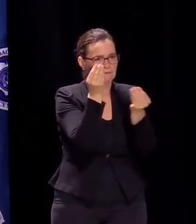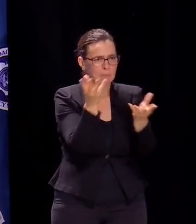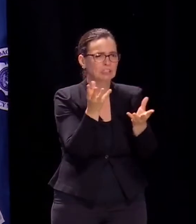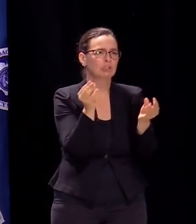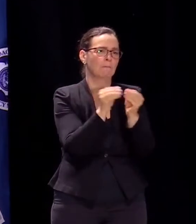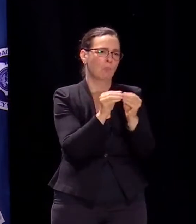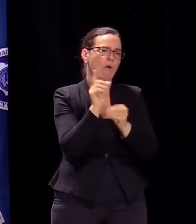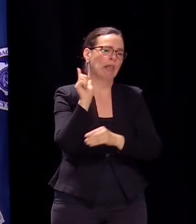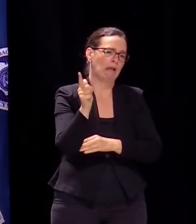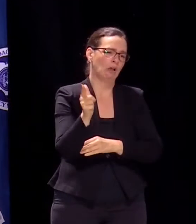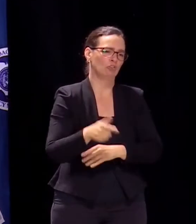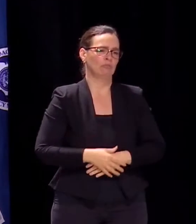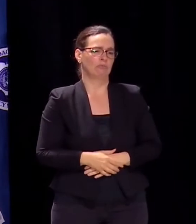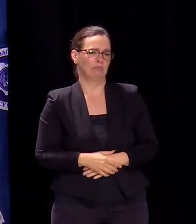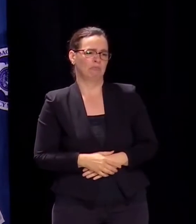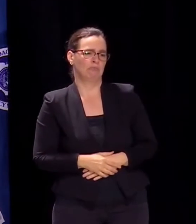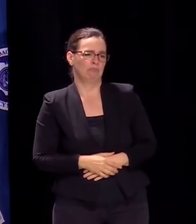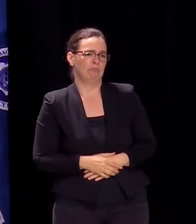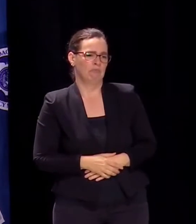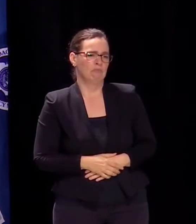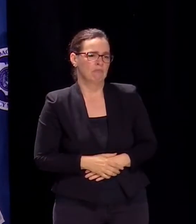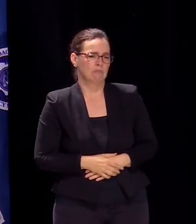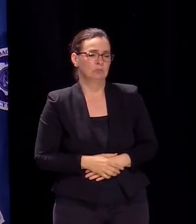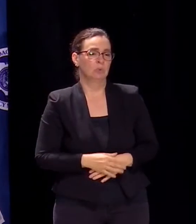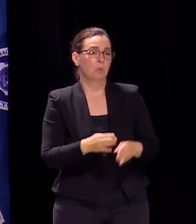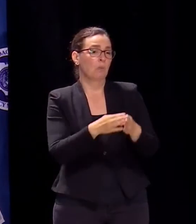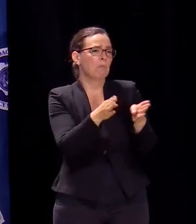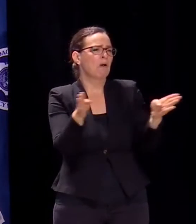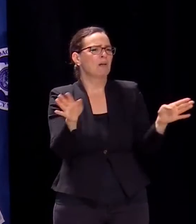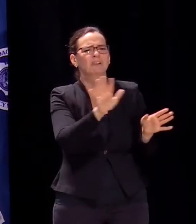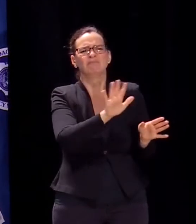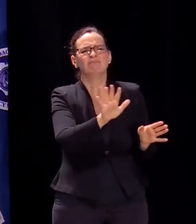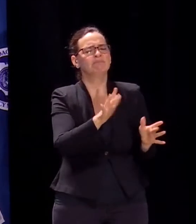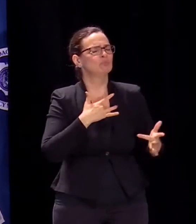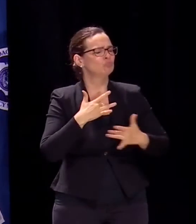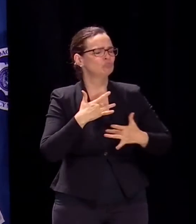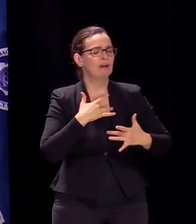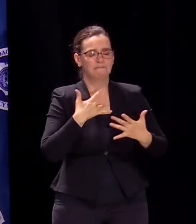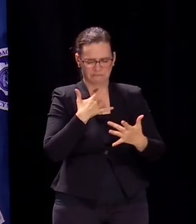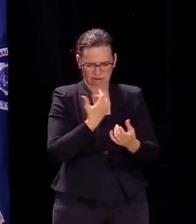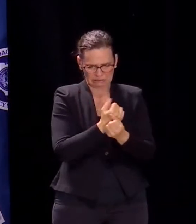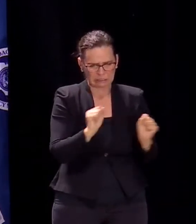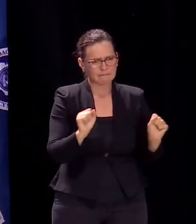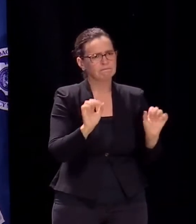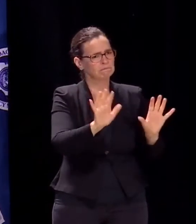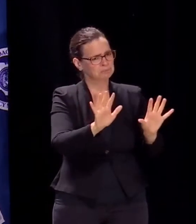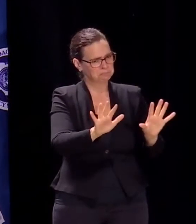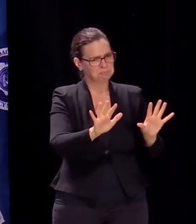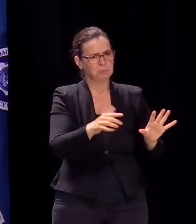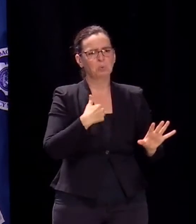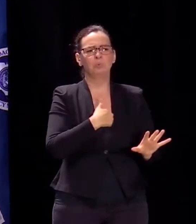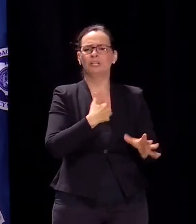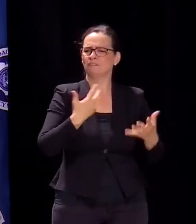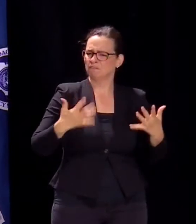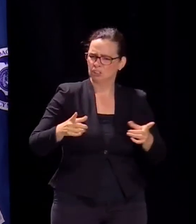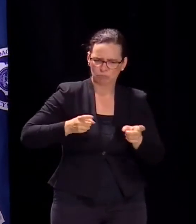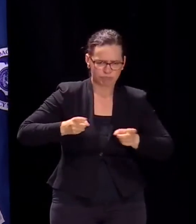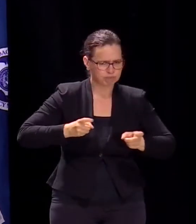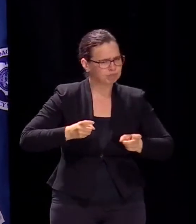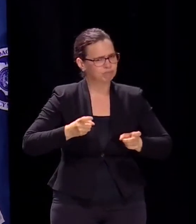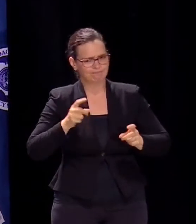of investigation into anything, so the public should feel comfortable and confident that we've got everybody in quarantine that needs to be